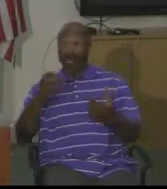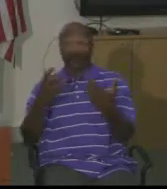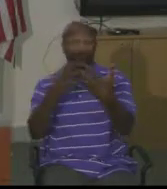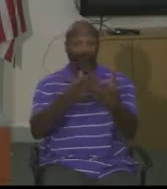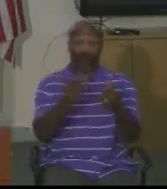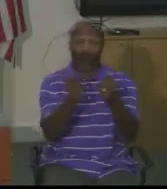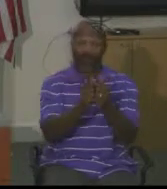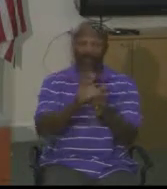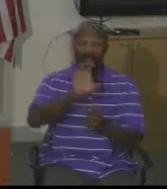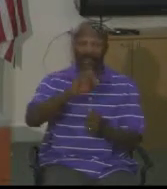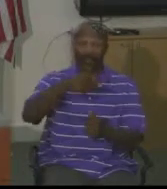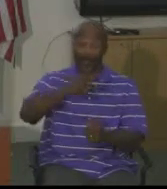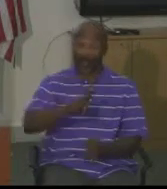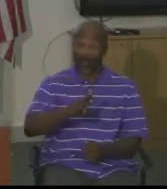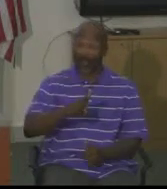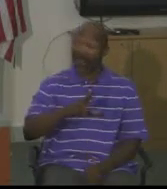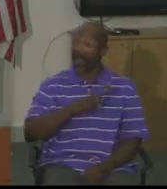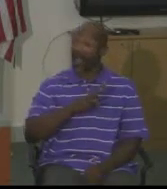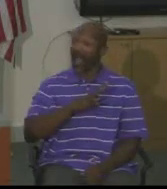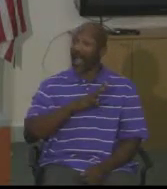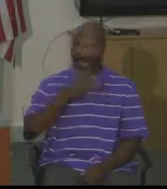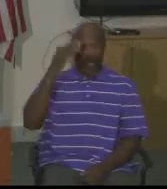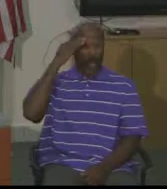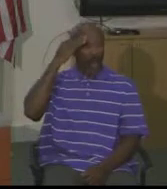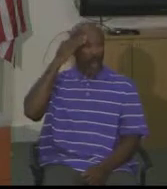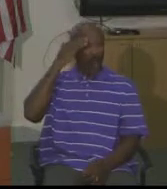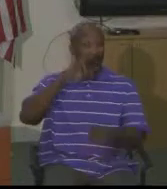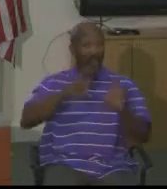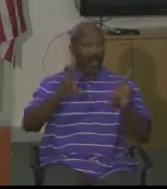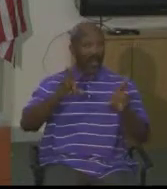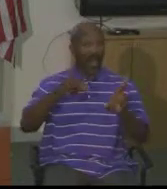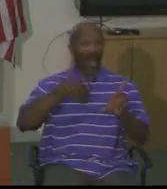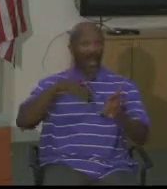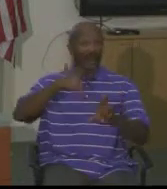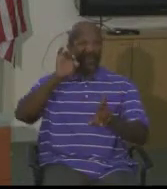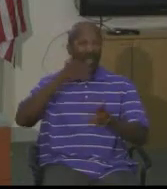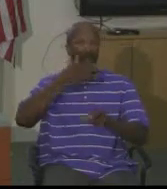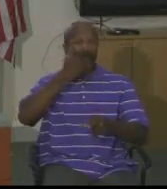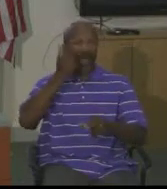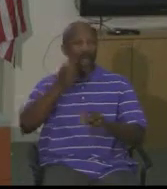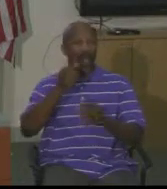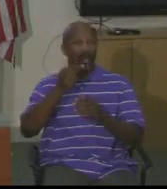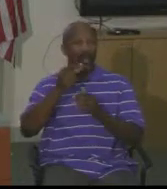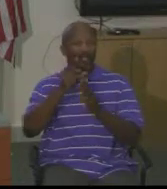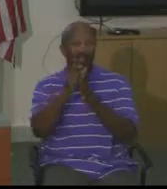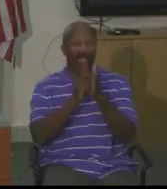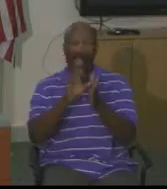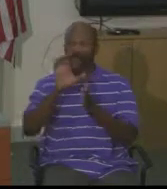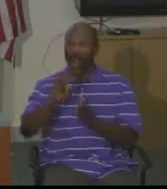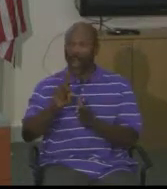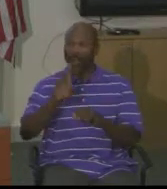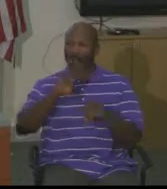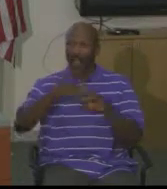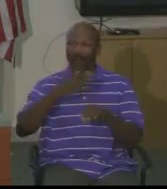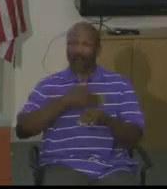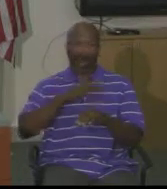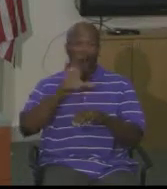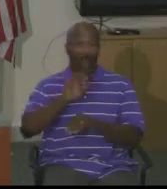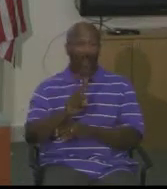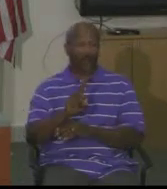when the BIOS boots up, it takes inventory of all the hardware, and say, hey, I found a better graphics card than my onboard